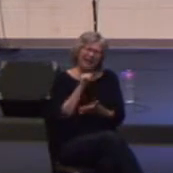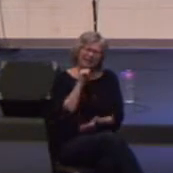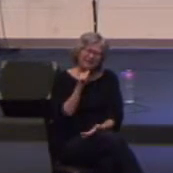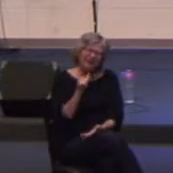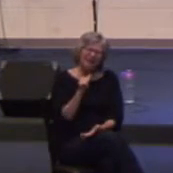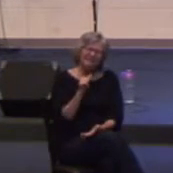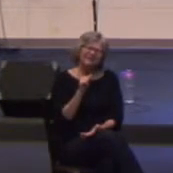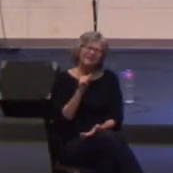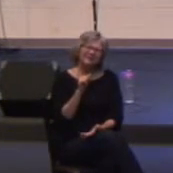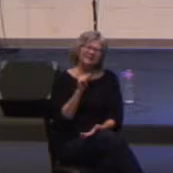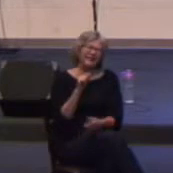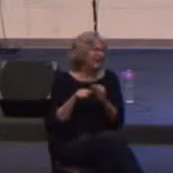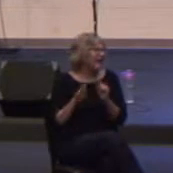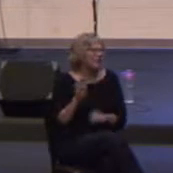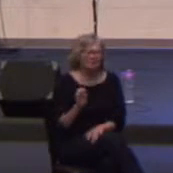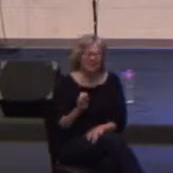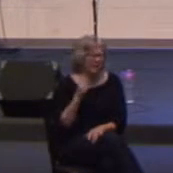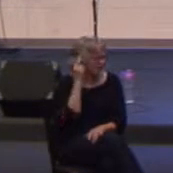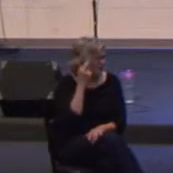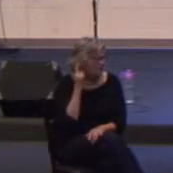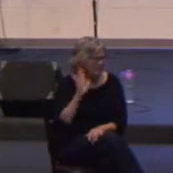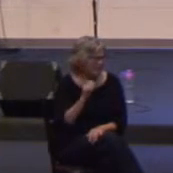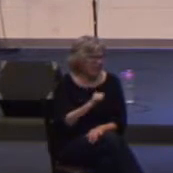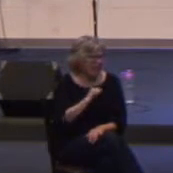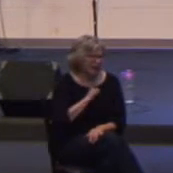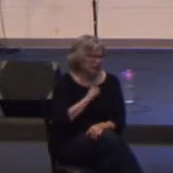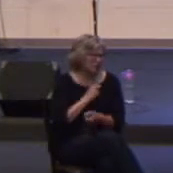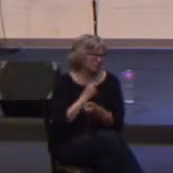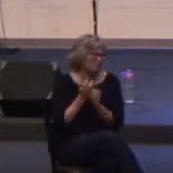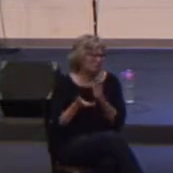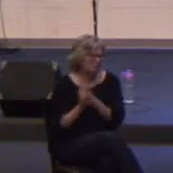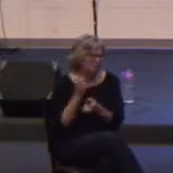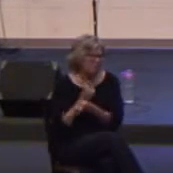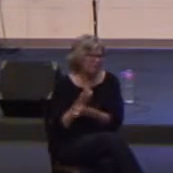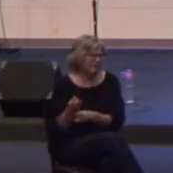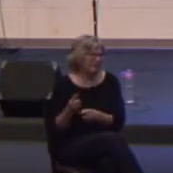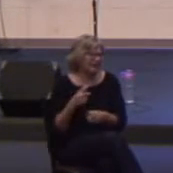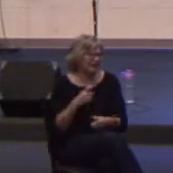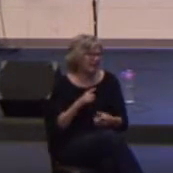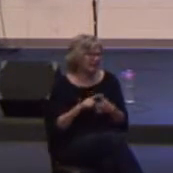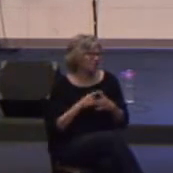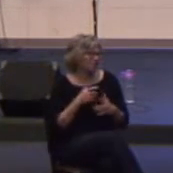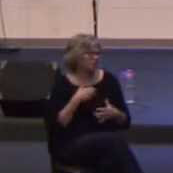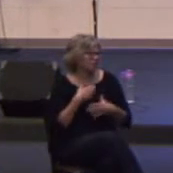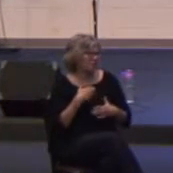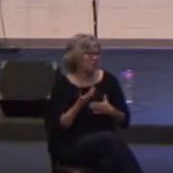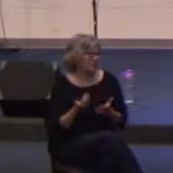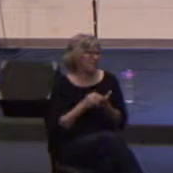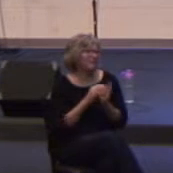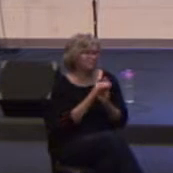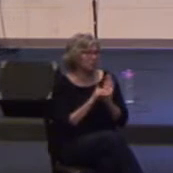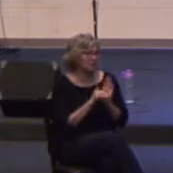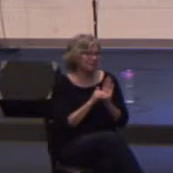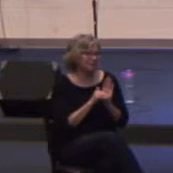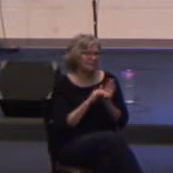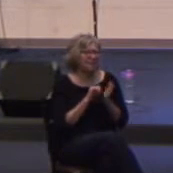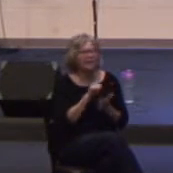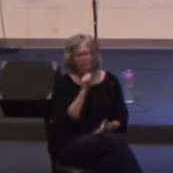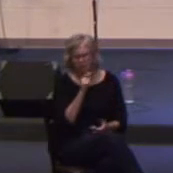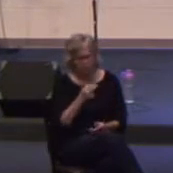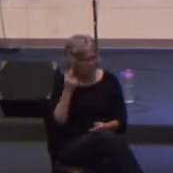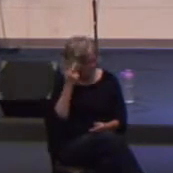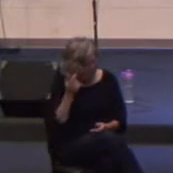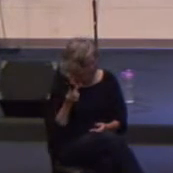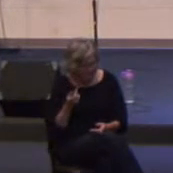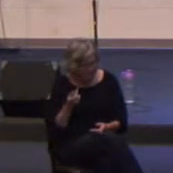their attitudes just got so poisoned and they started grumbling against Moses and Aaron. That's not the reason. And as a matter